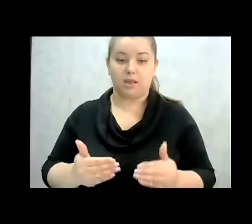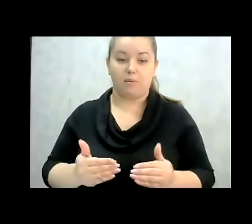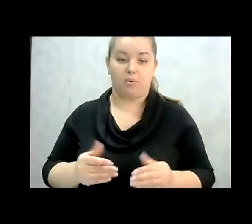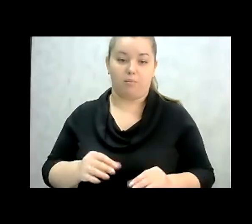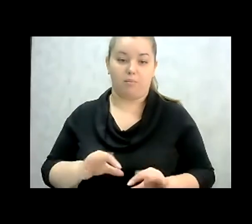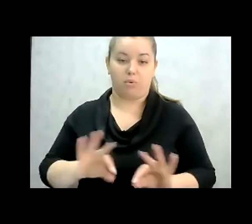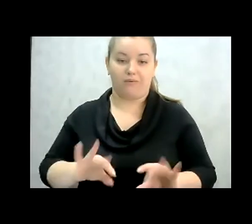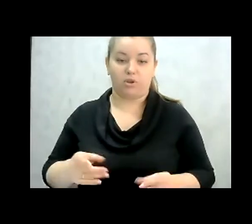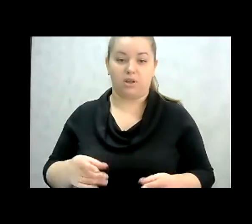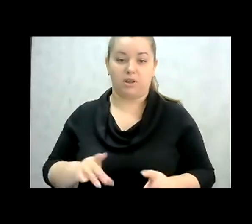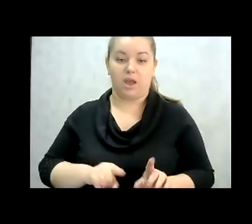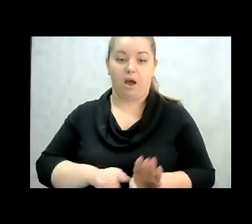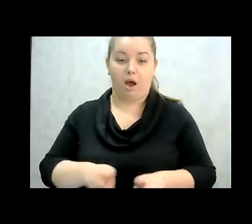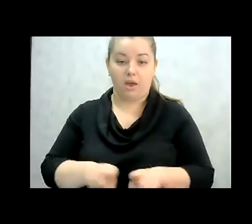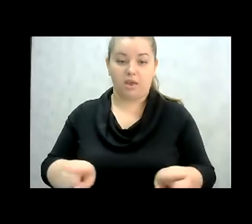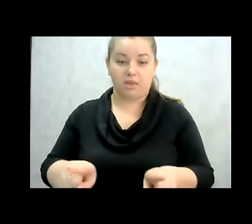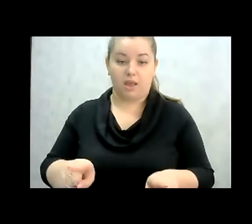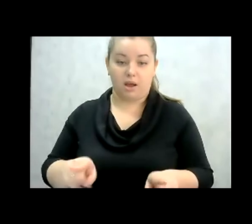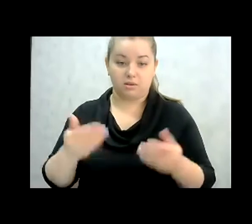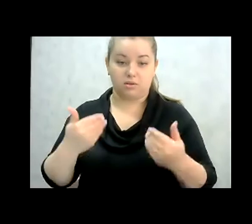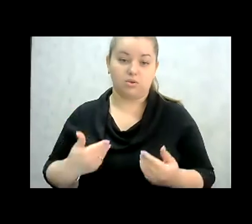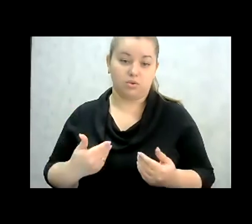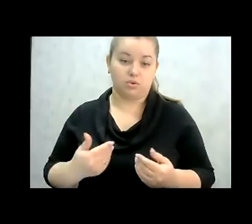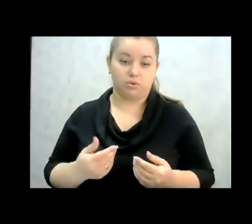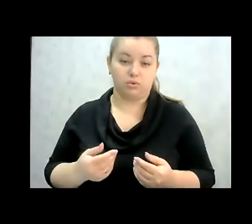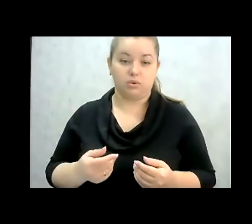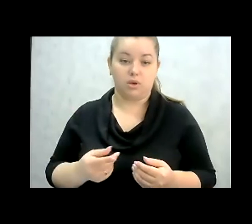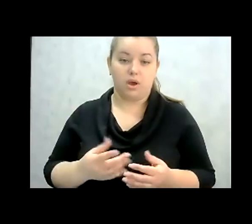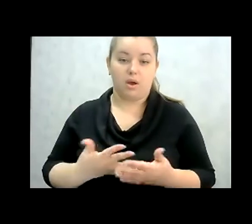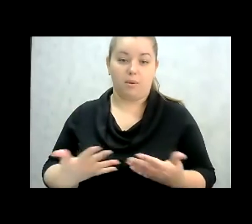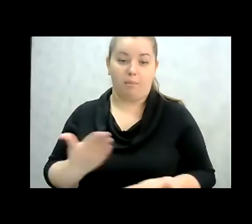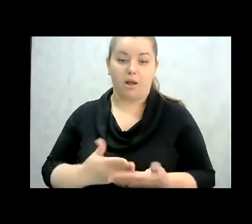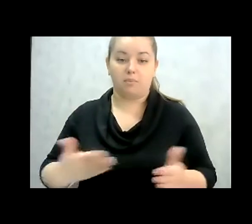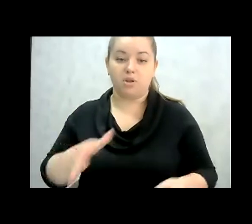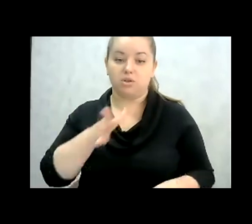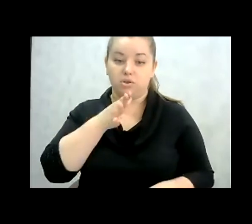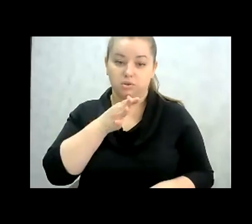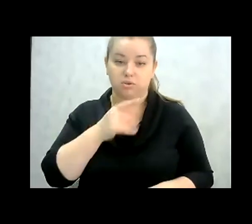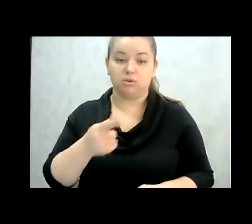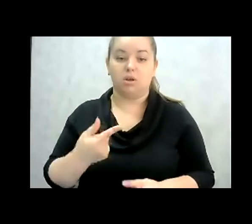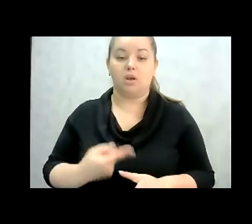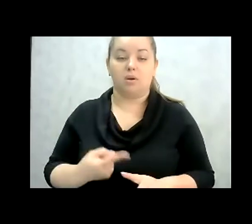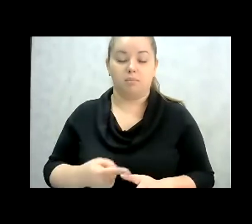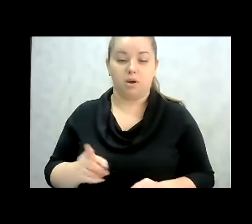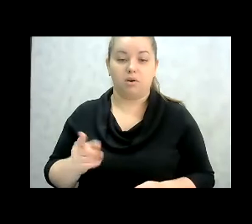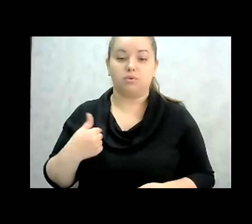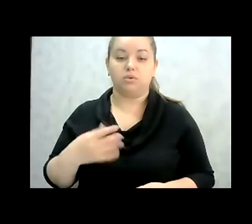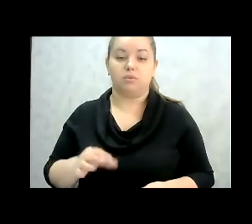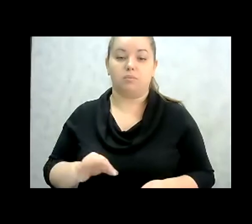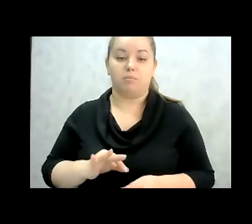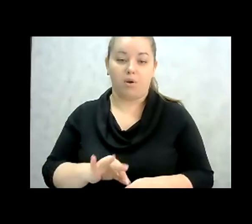campaign long term. We think that more discussions should be